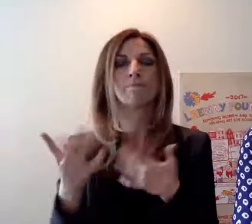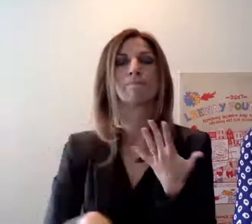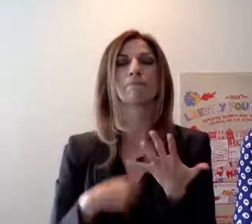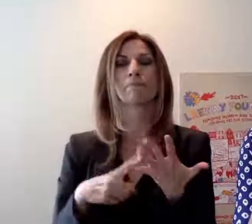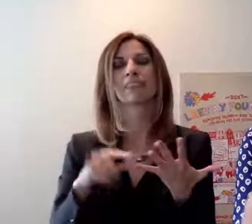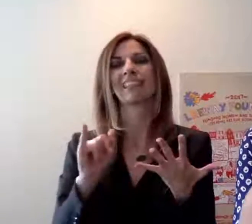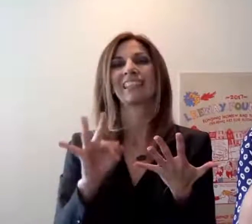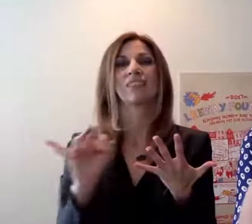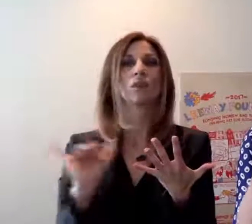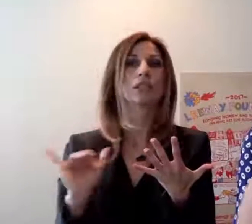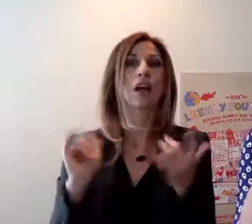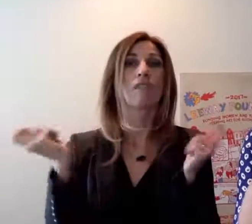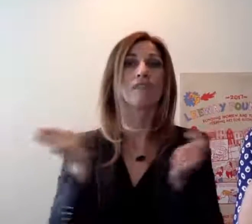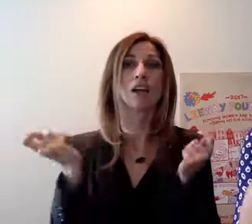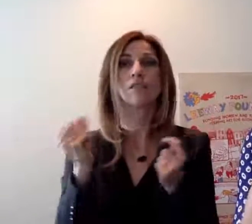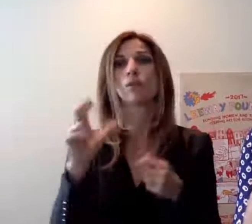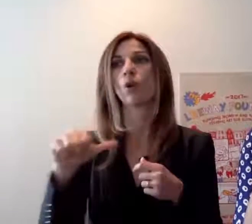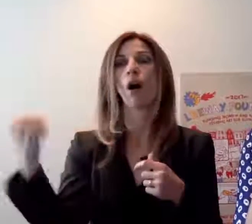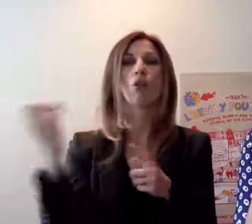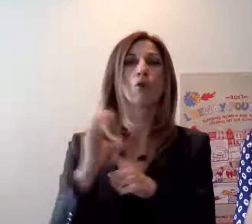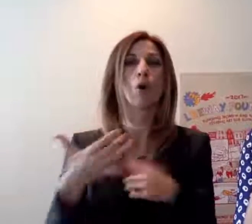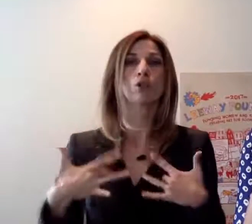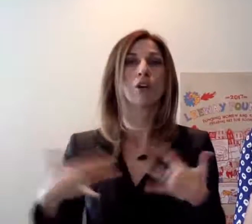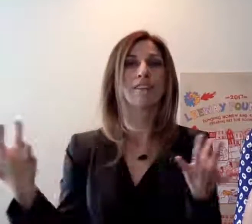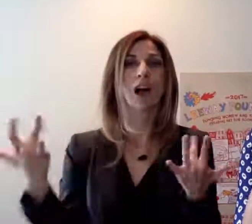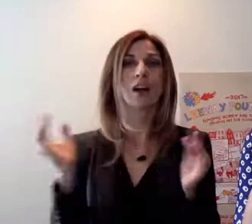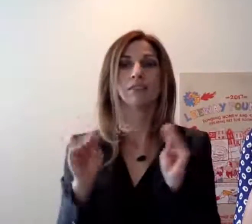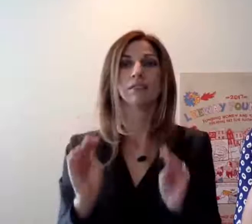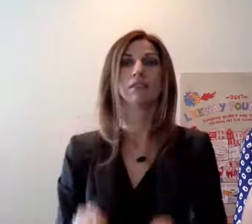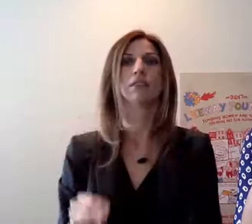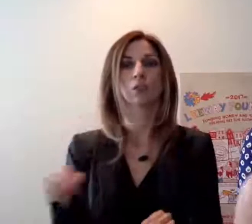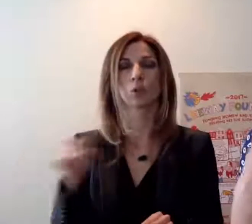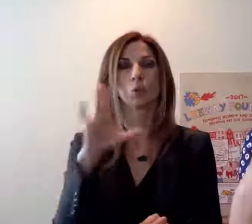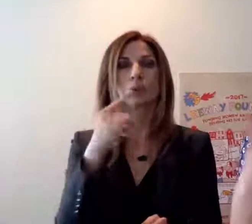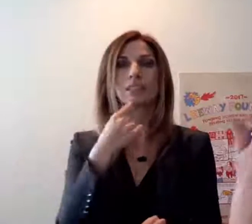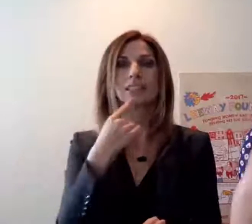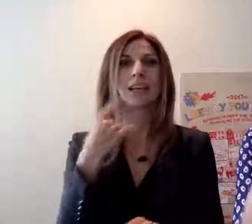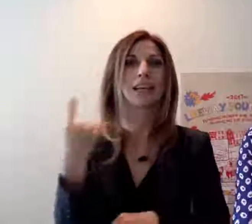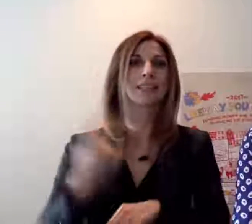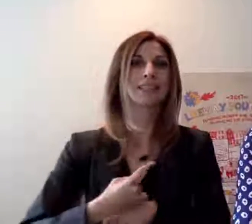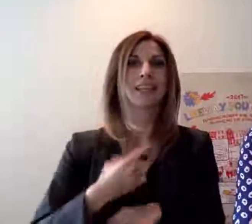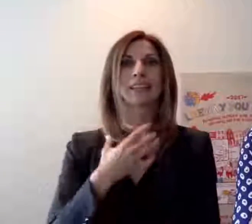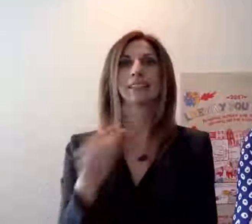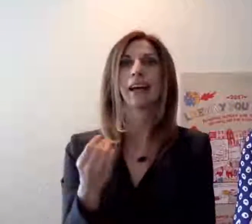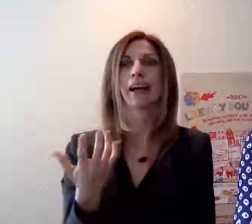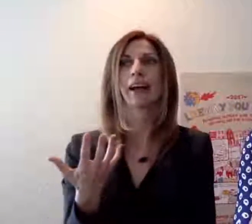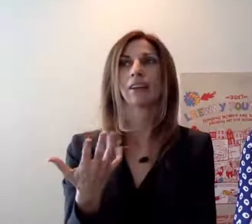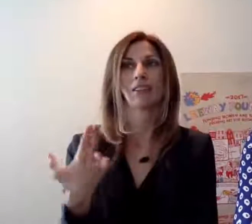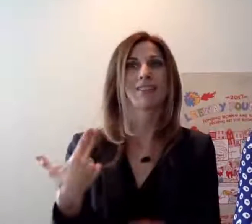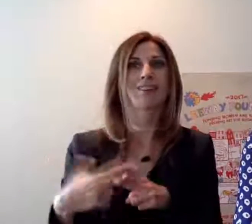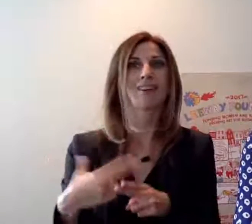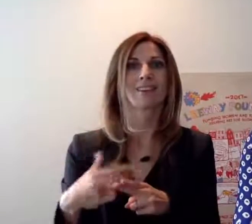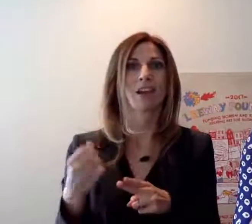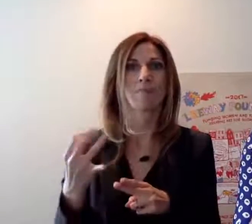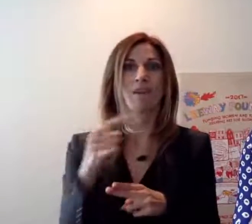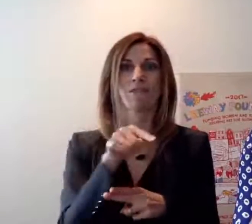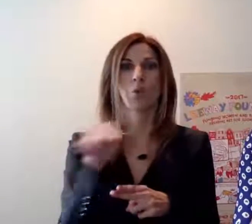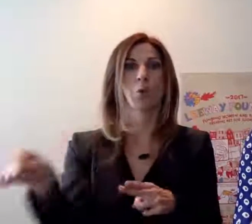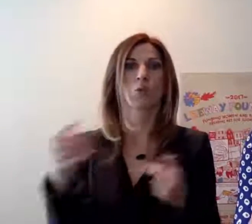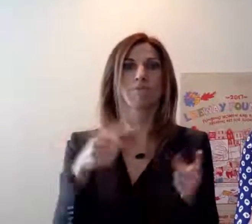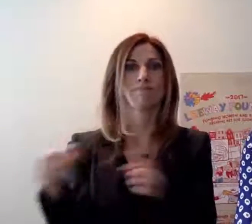If it was like festivals or other cultural events that you put together, you would say the dates and the name of those